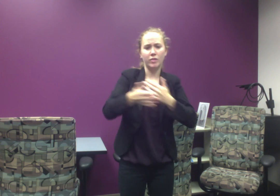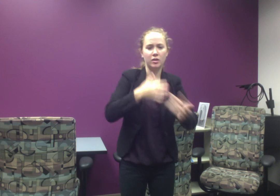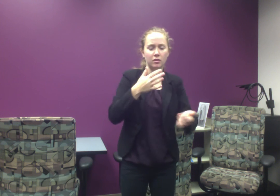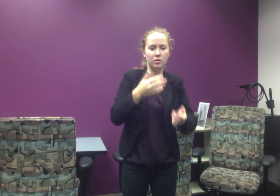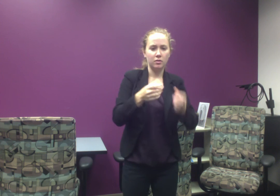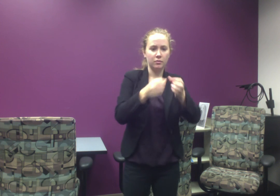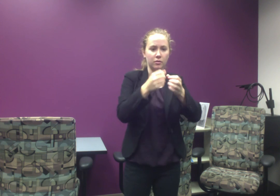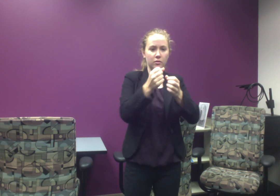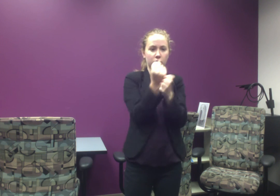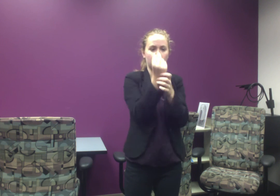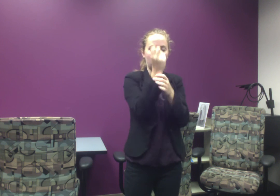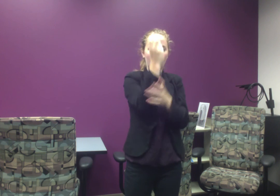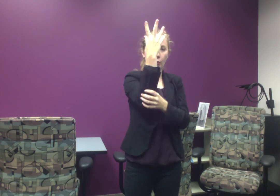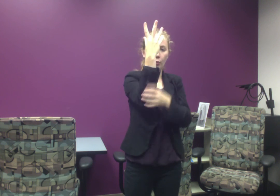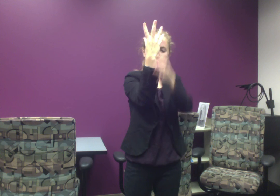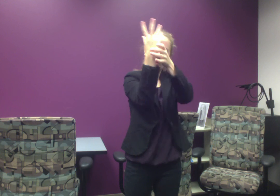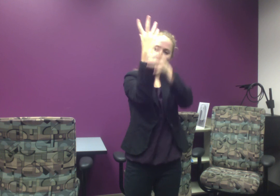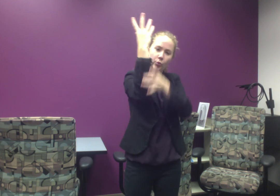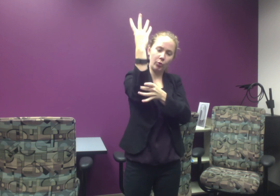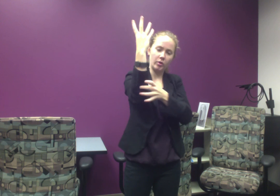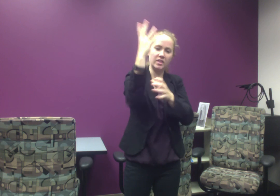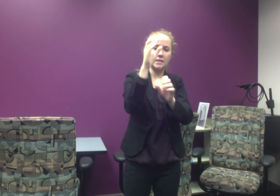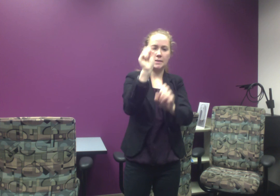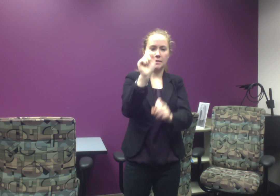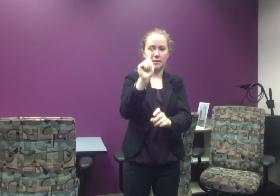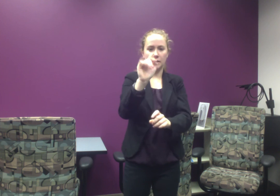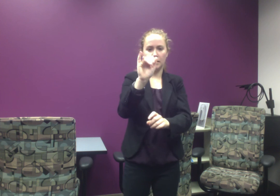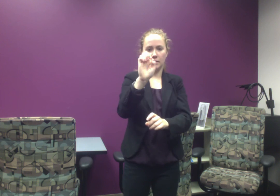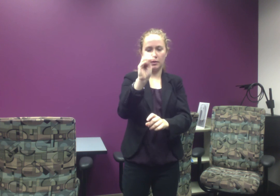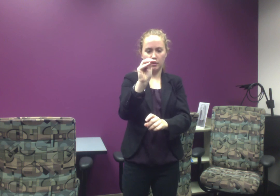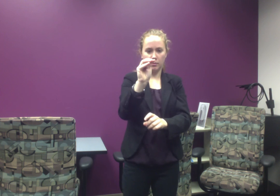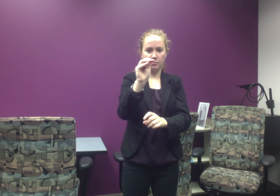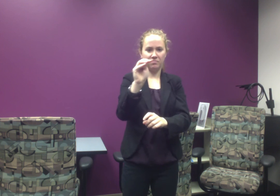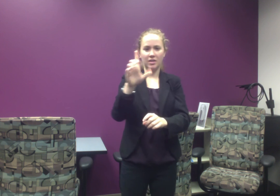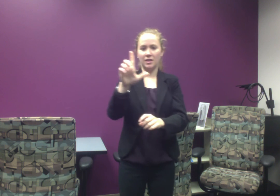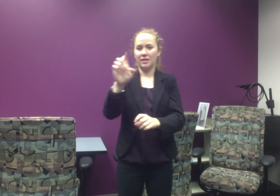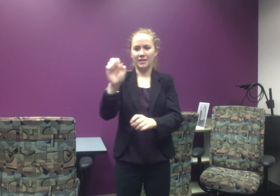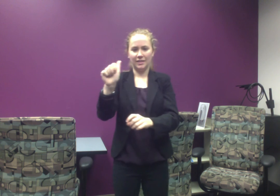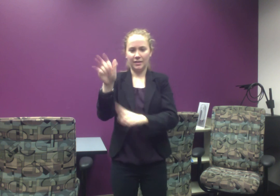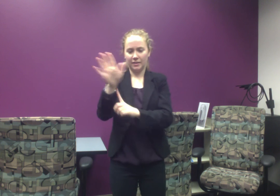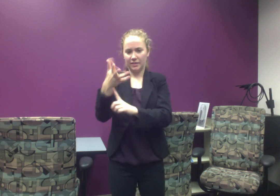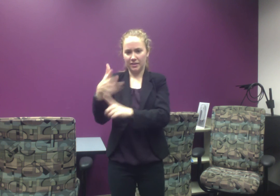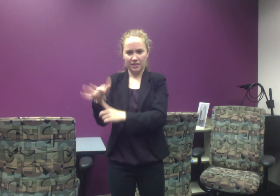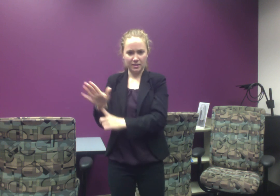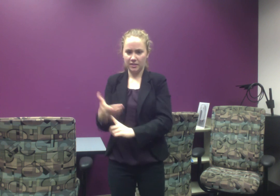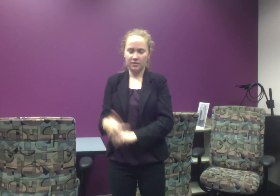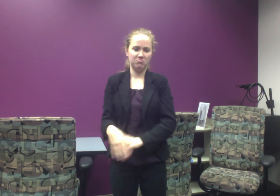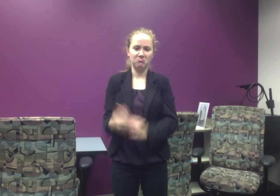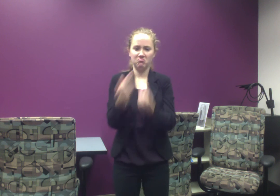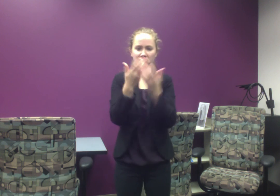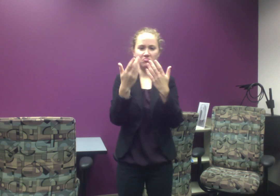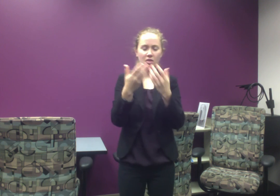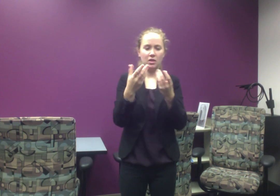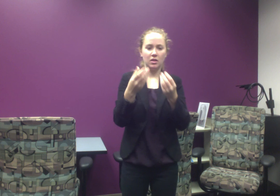painting leaves. Okay? What's important are the details in the middle. The small, tiny details. You're going to pretend your eyes are like a magnifying glass.